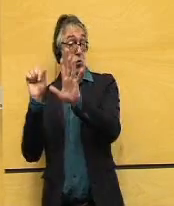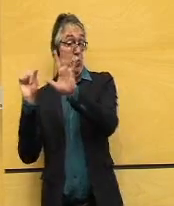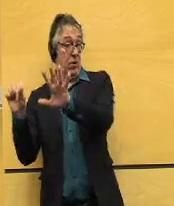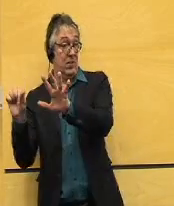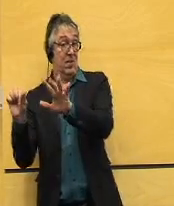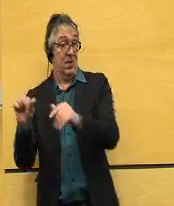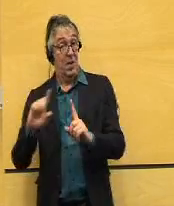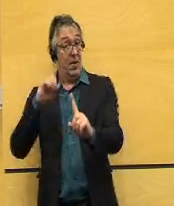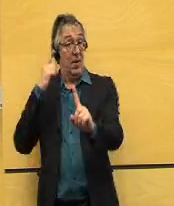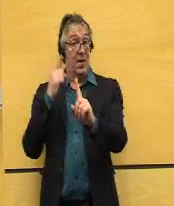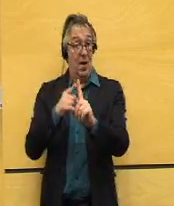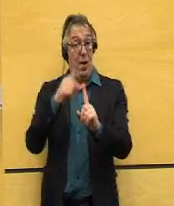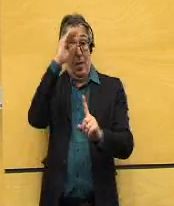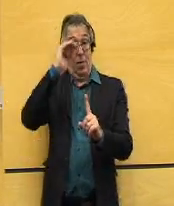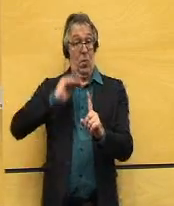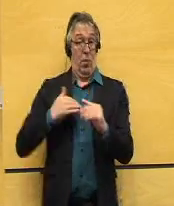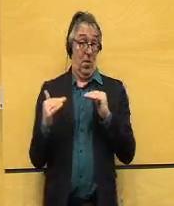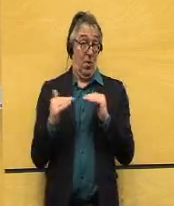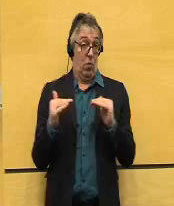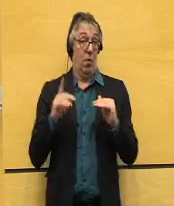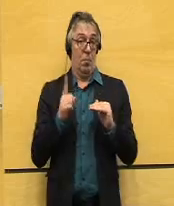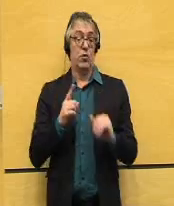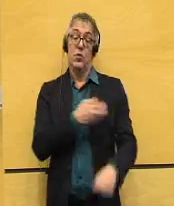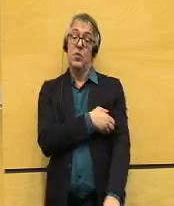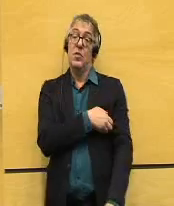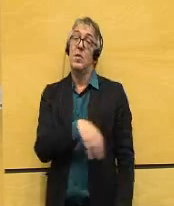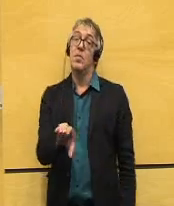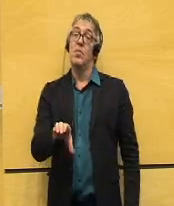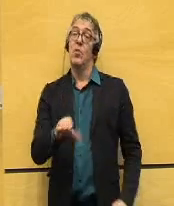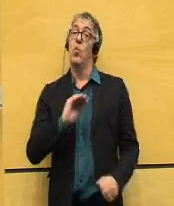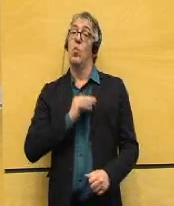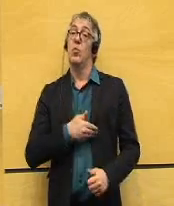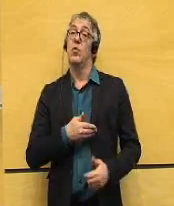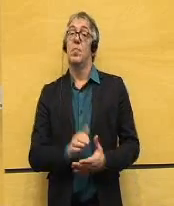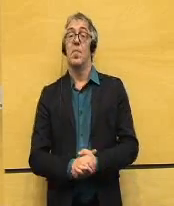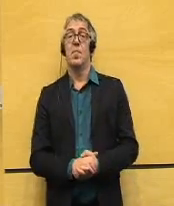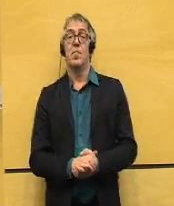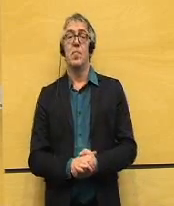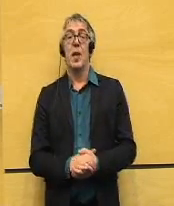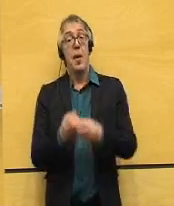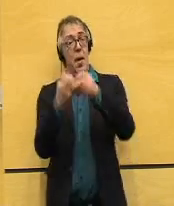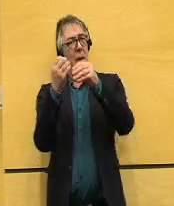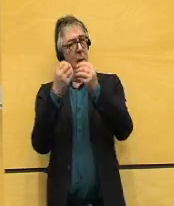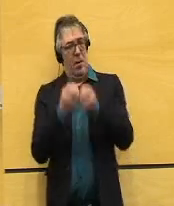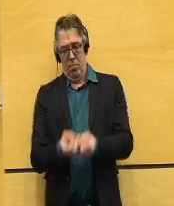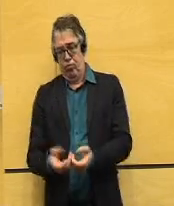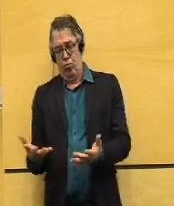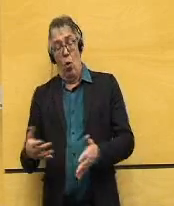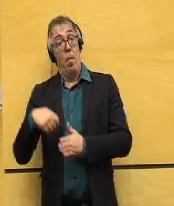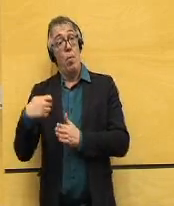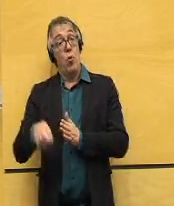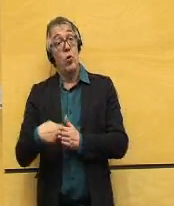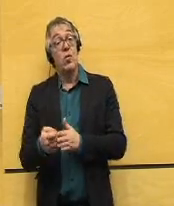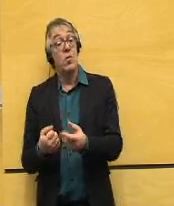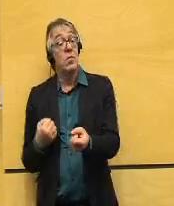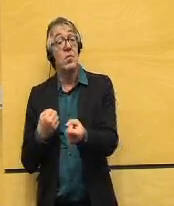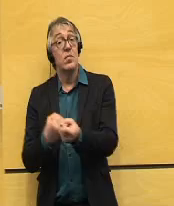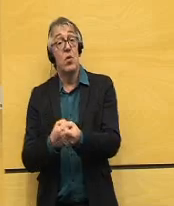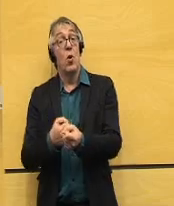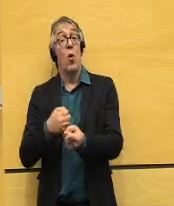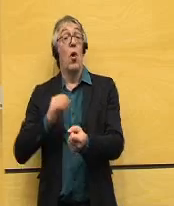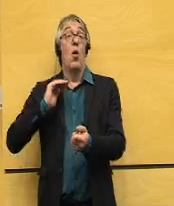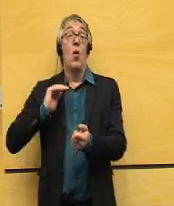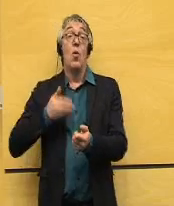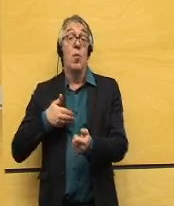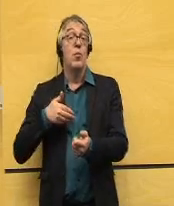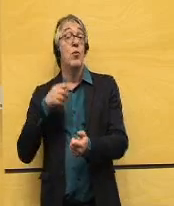women's empowerment. There are several programs that render support to women and girls with disabilities